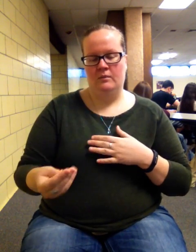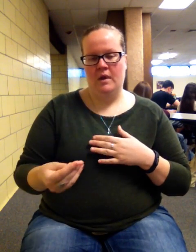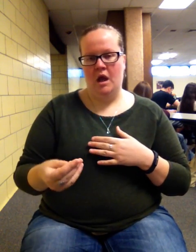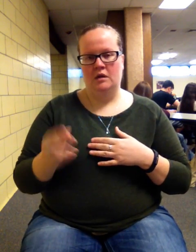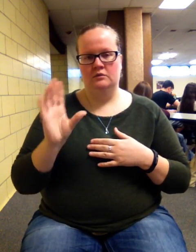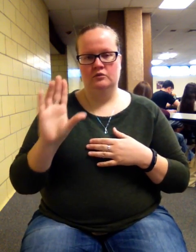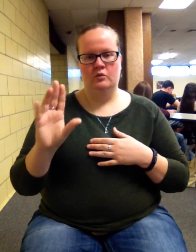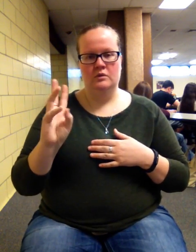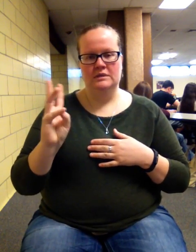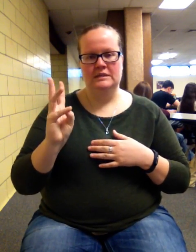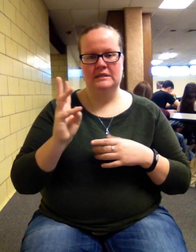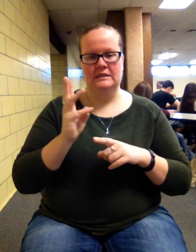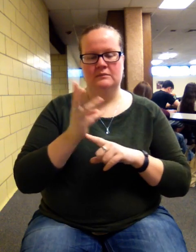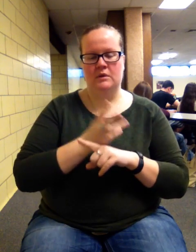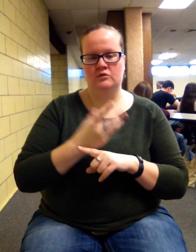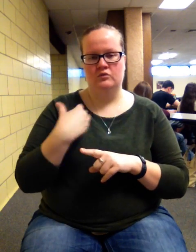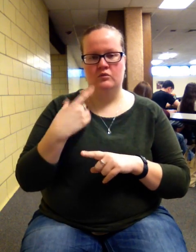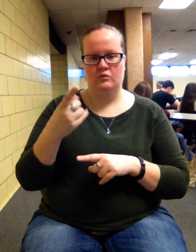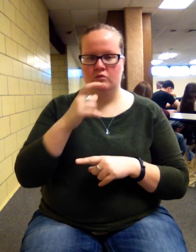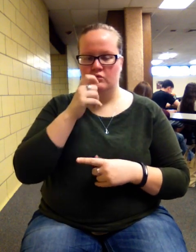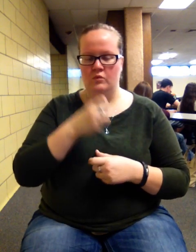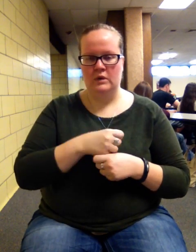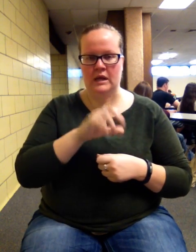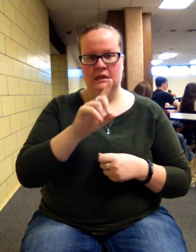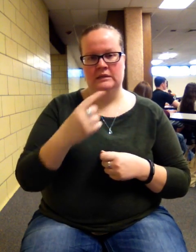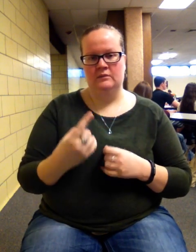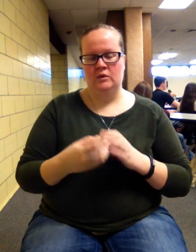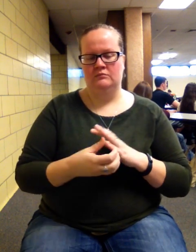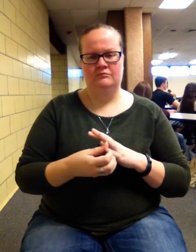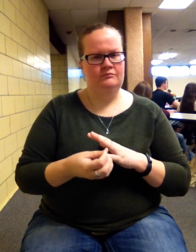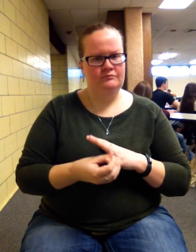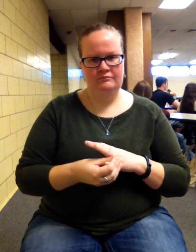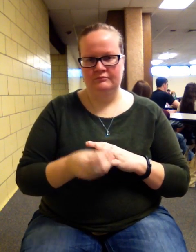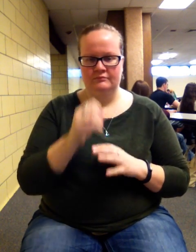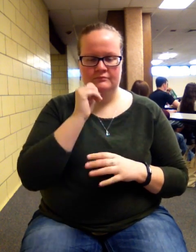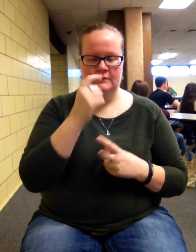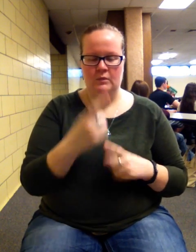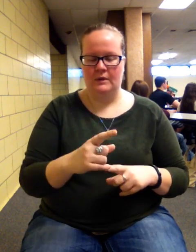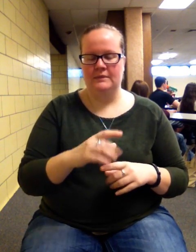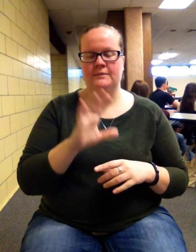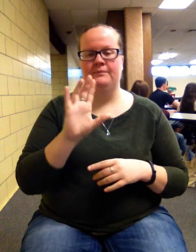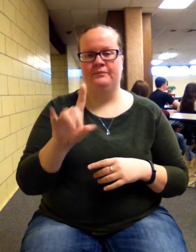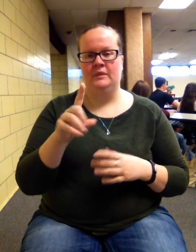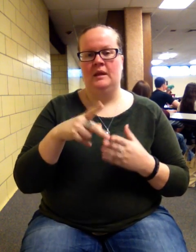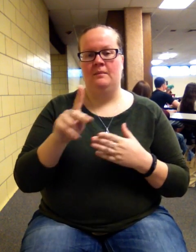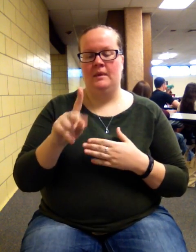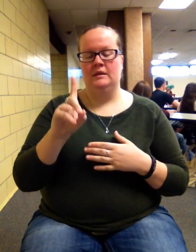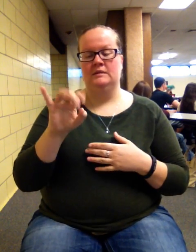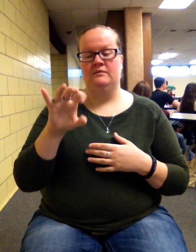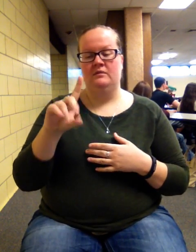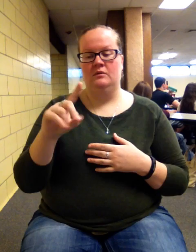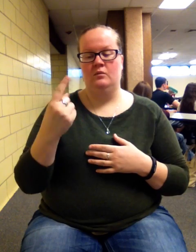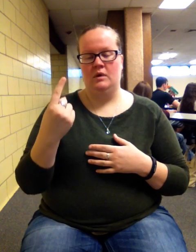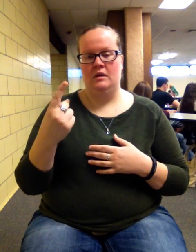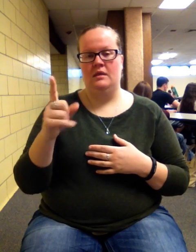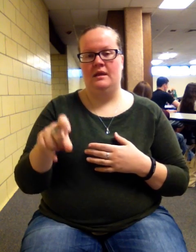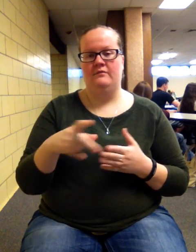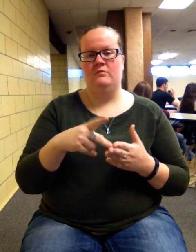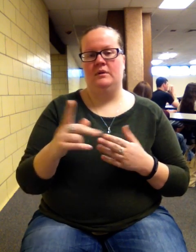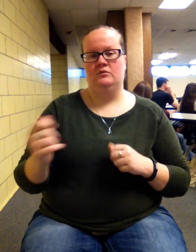6 months ago, so you don't get D sub 1. That's not what happens. When they pay that dividend 1, they have to pay it to all of their